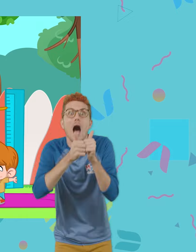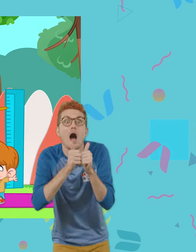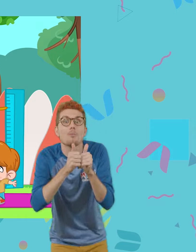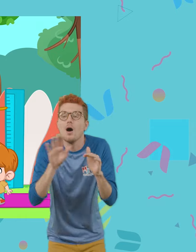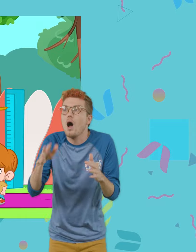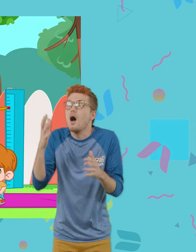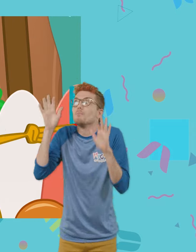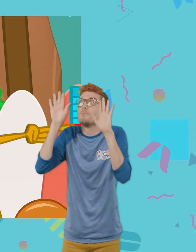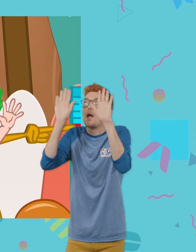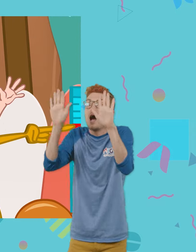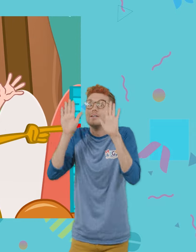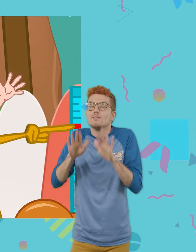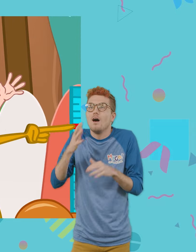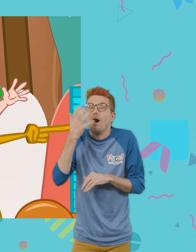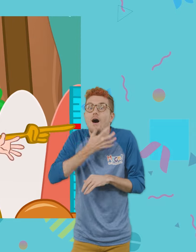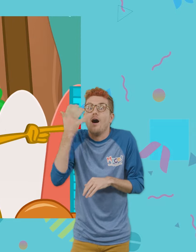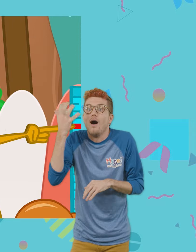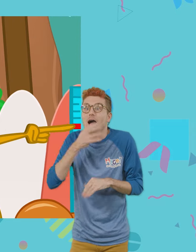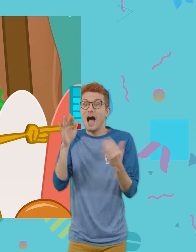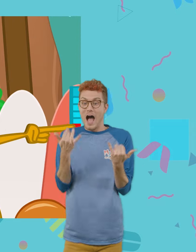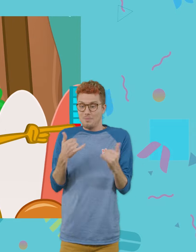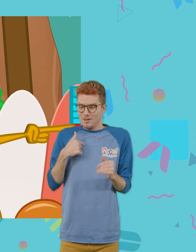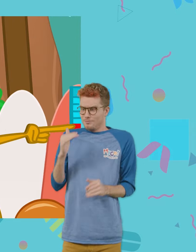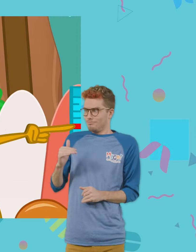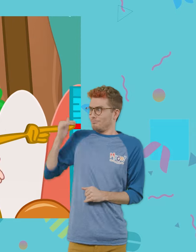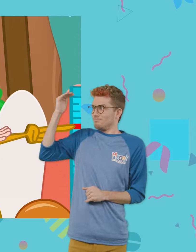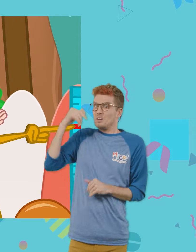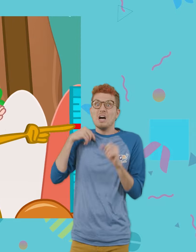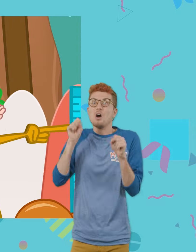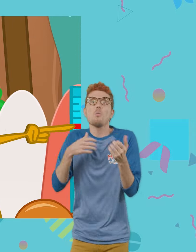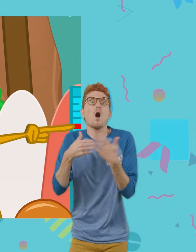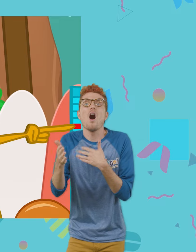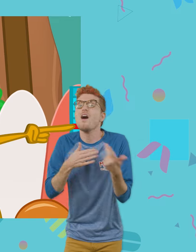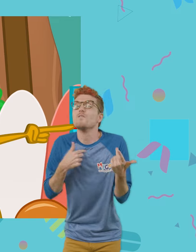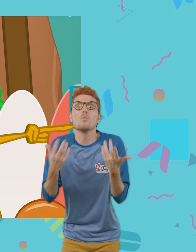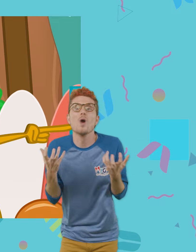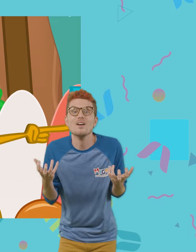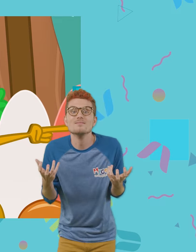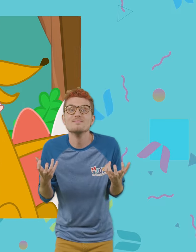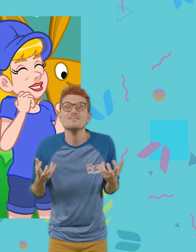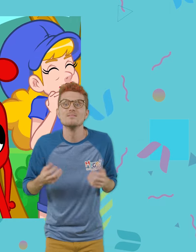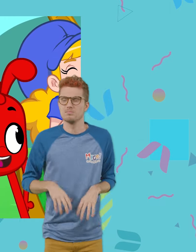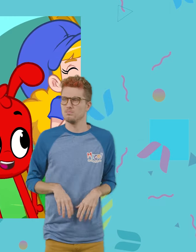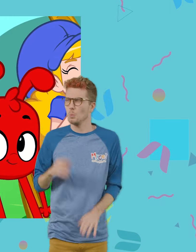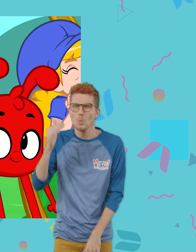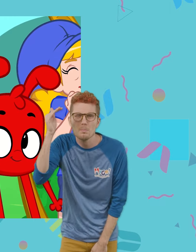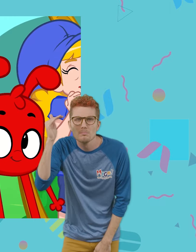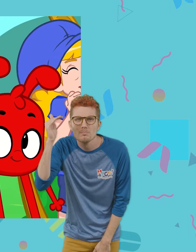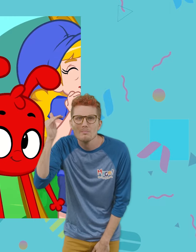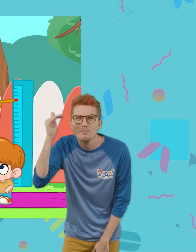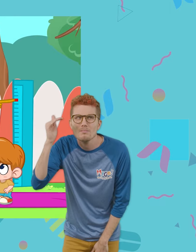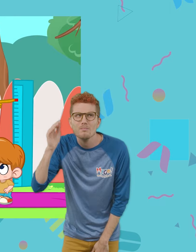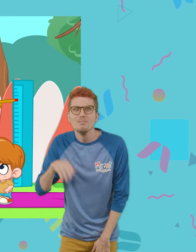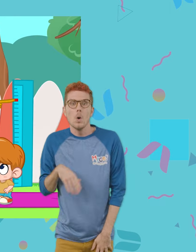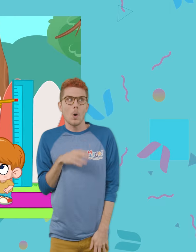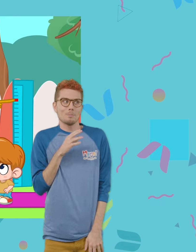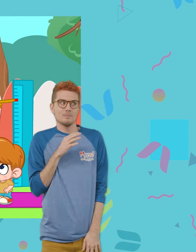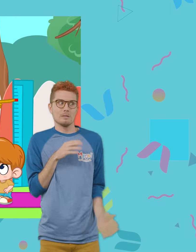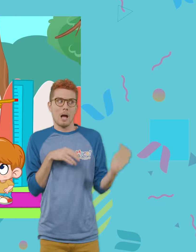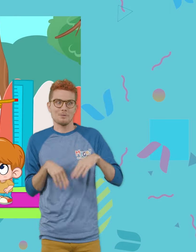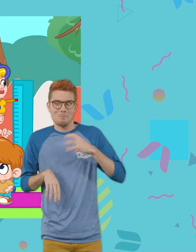How was it? It was awesome. And now that I'm grown up, do anything I want. Grown up?